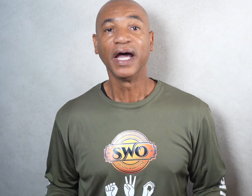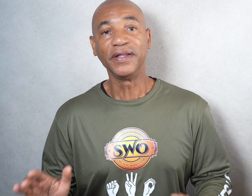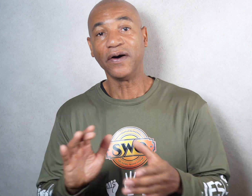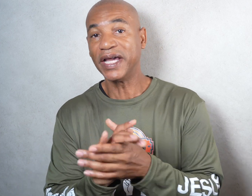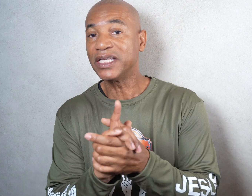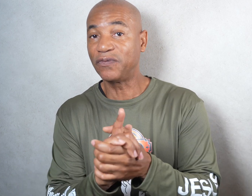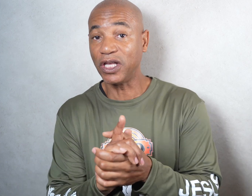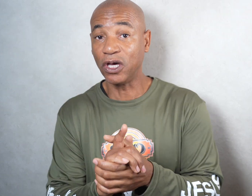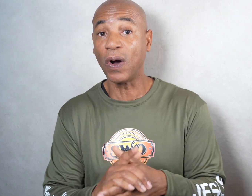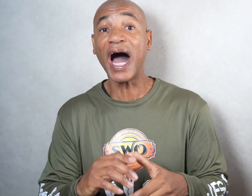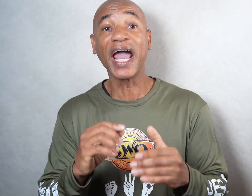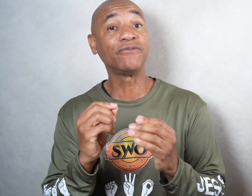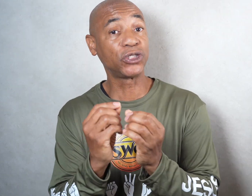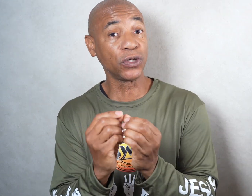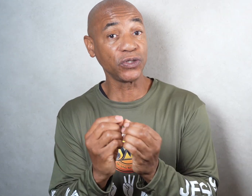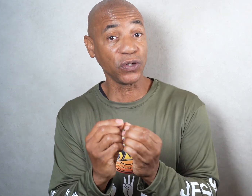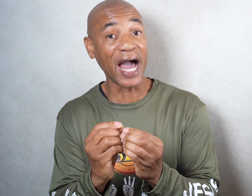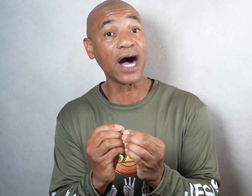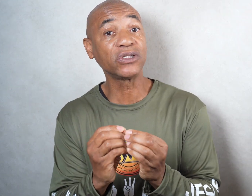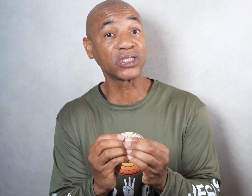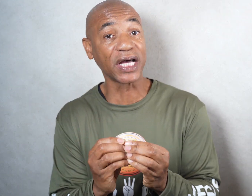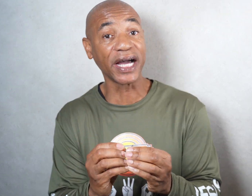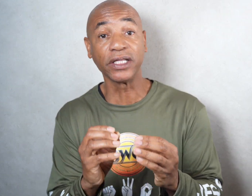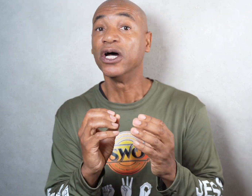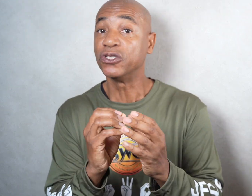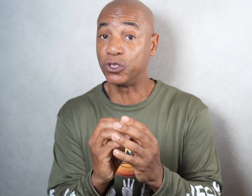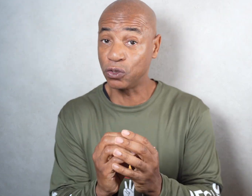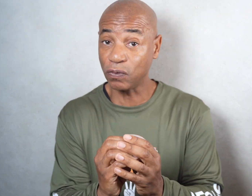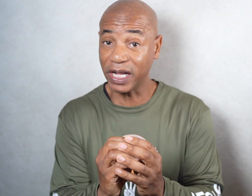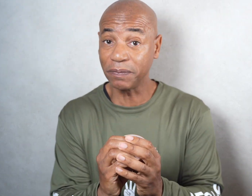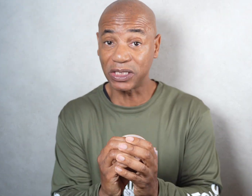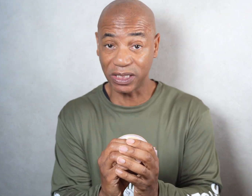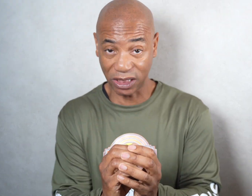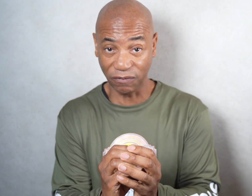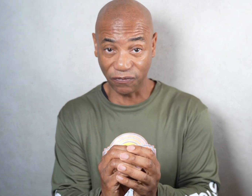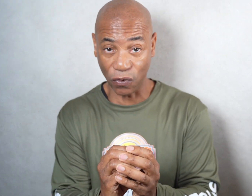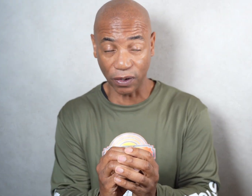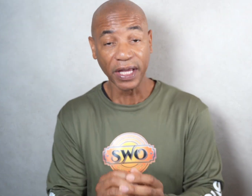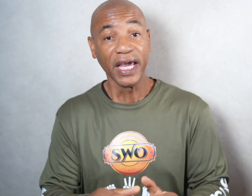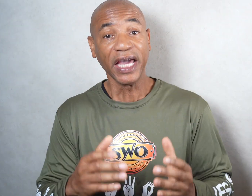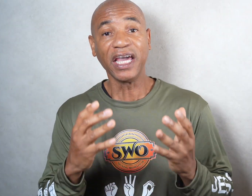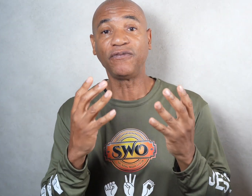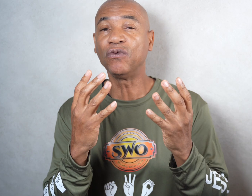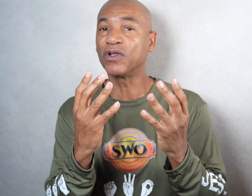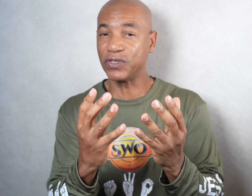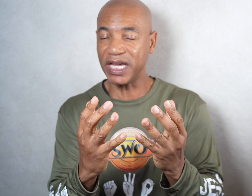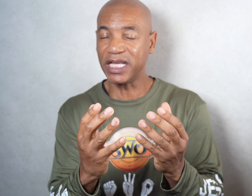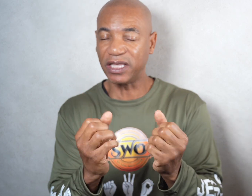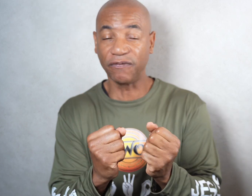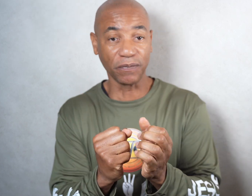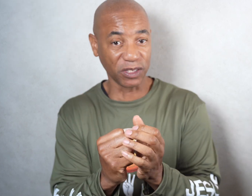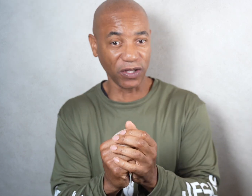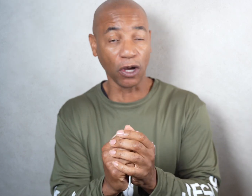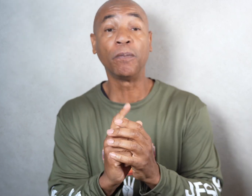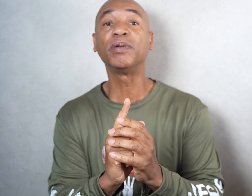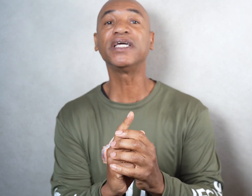Now in this video, I have shown you how to sign Deuteronomy 6 and 4. If you've learned anything from this video, please